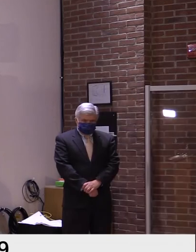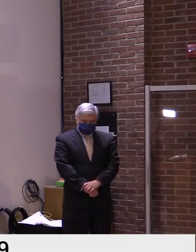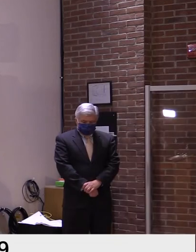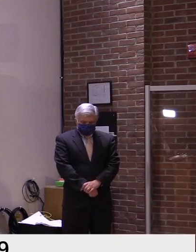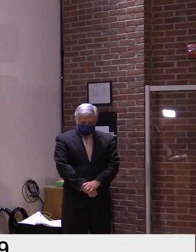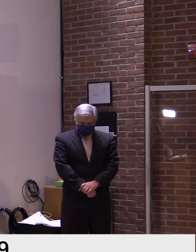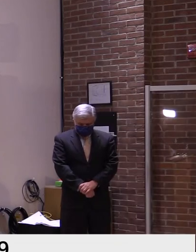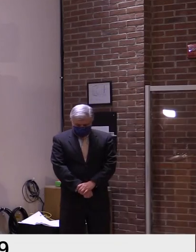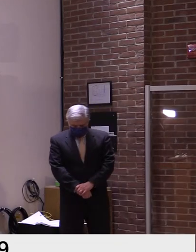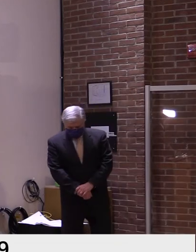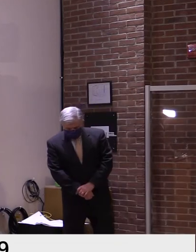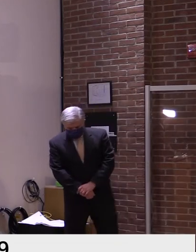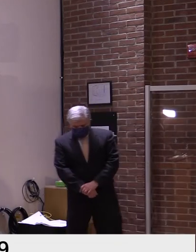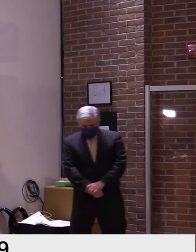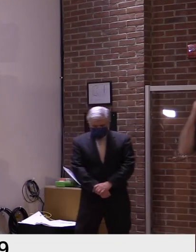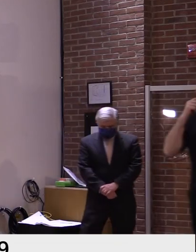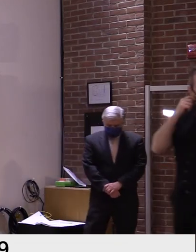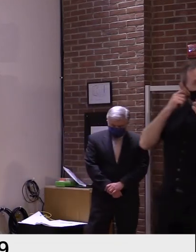Avery,